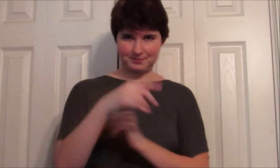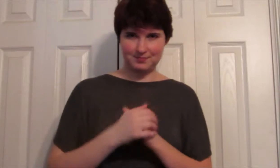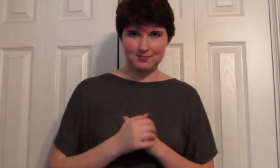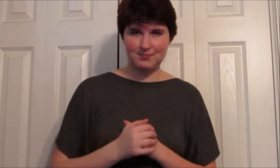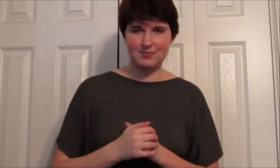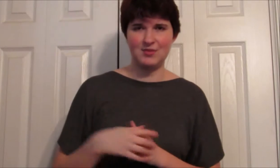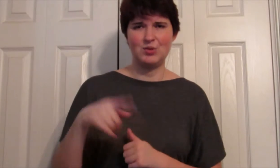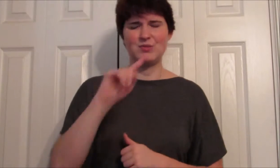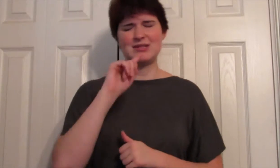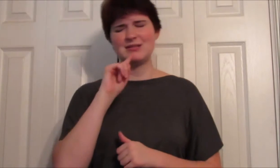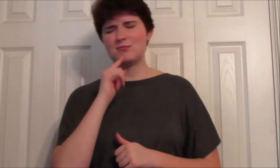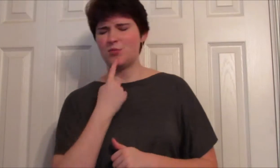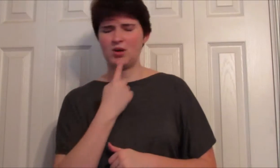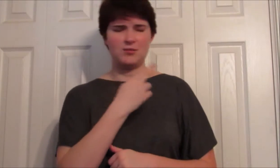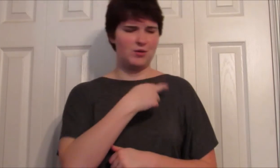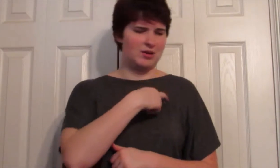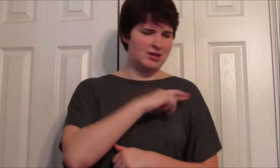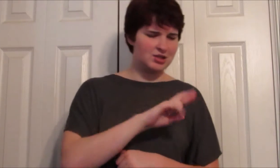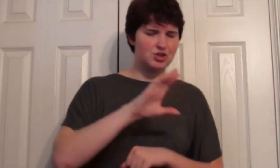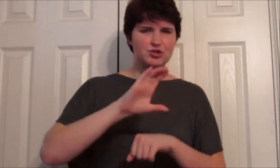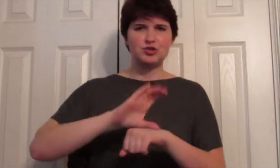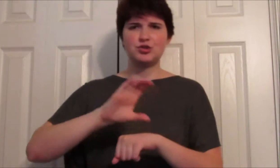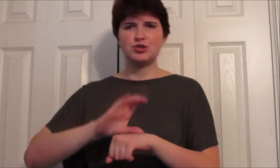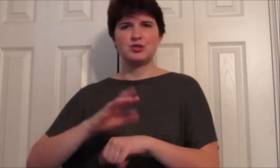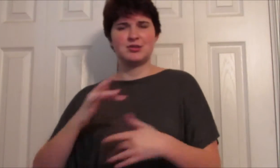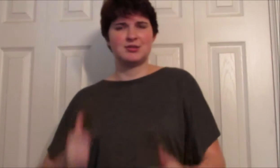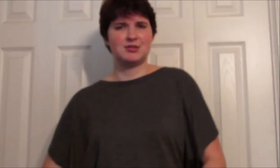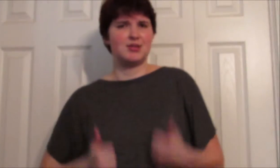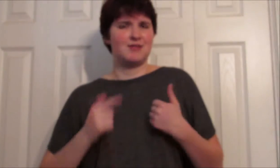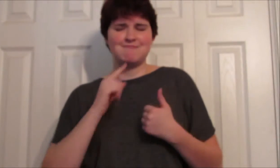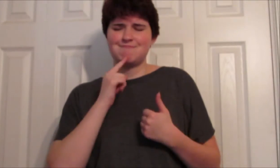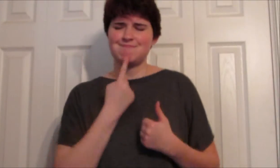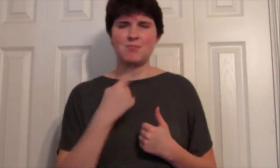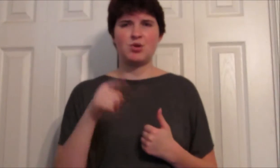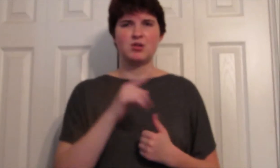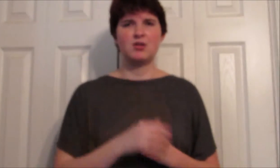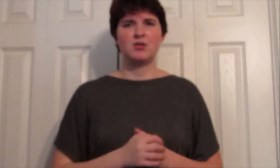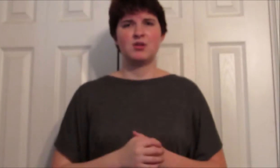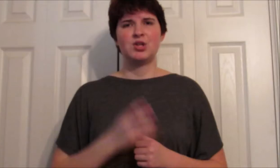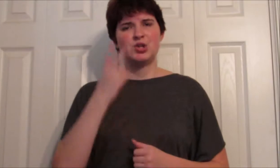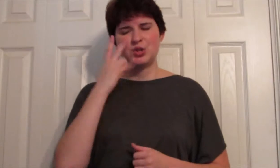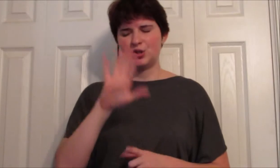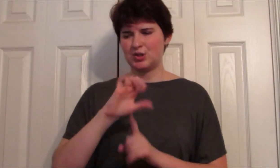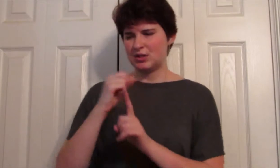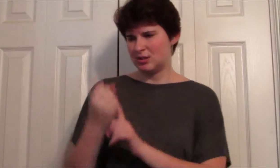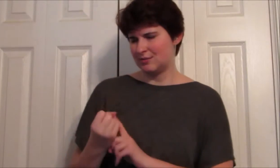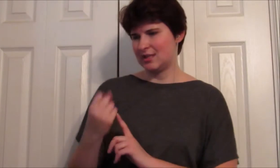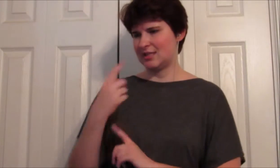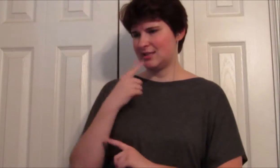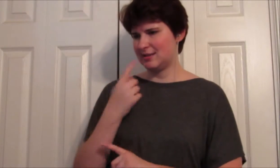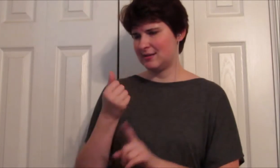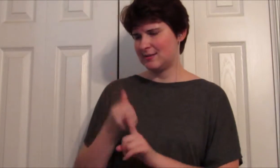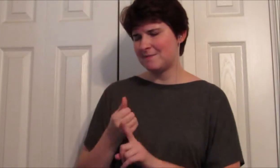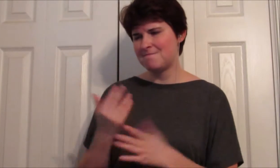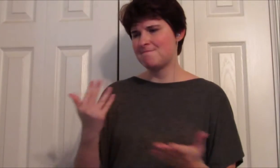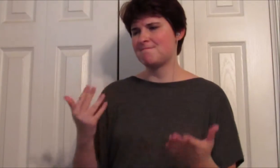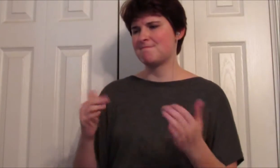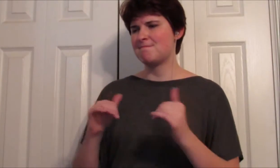you've been let down by religion, let down by churches, let down by life. You look at your circumstances and you say, how can I possibly